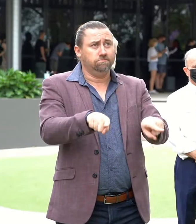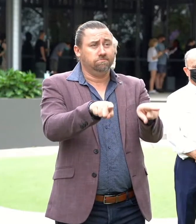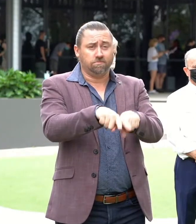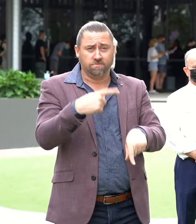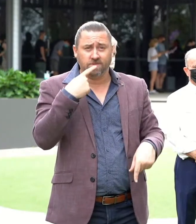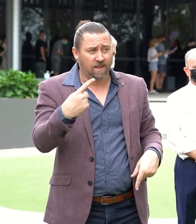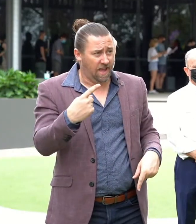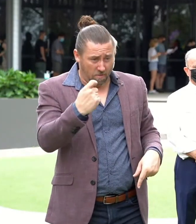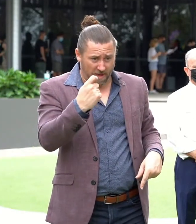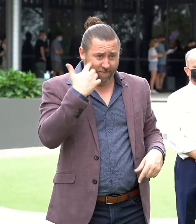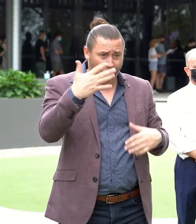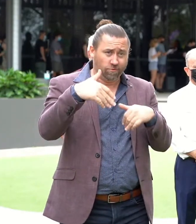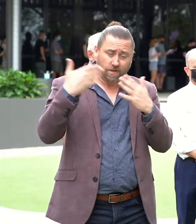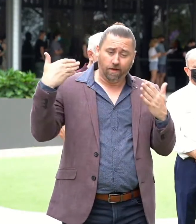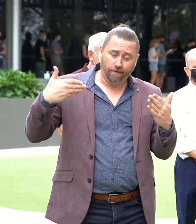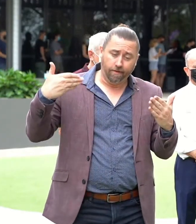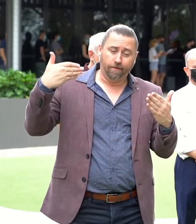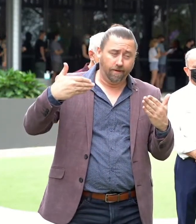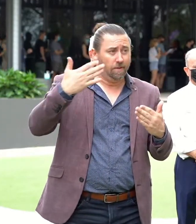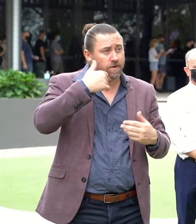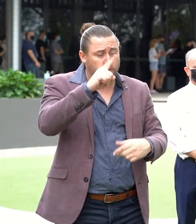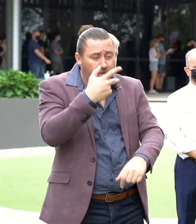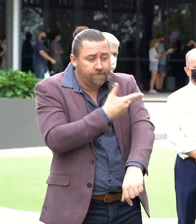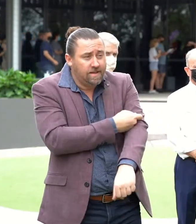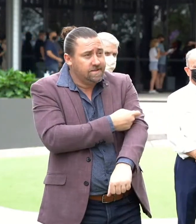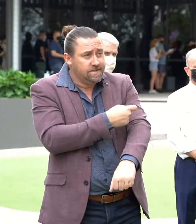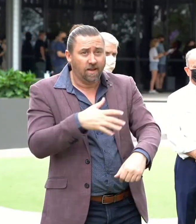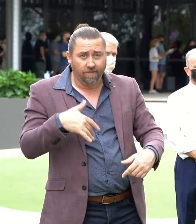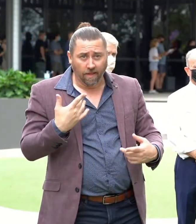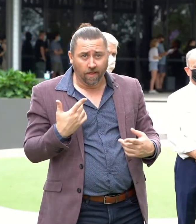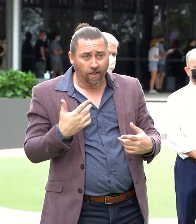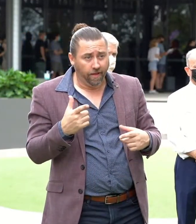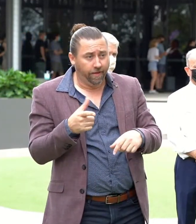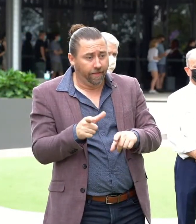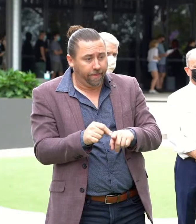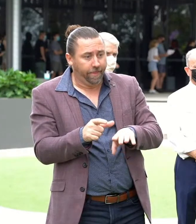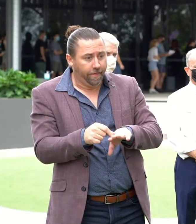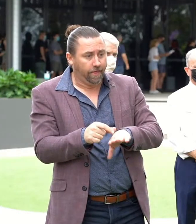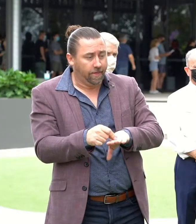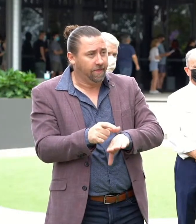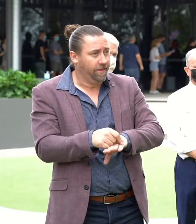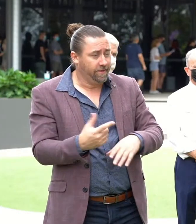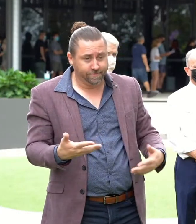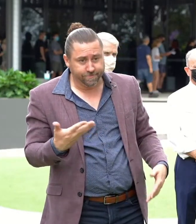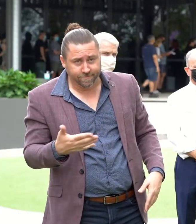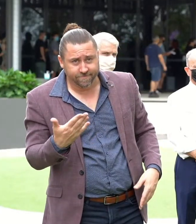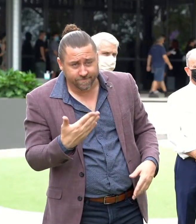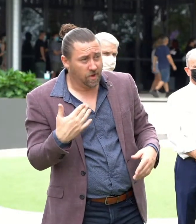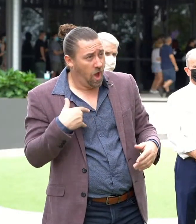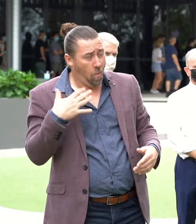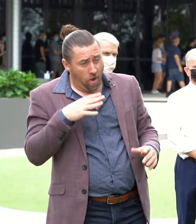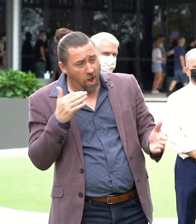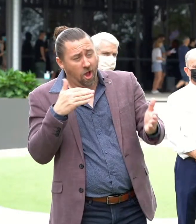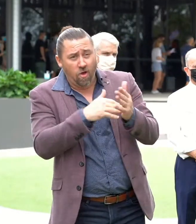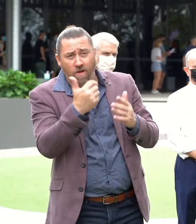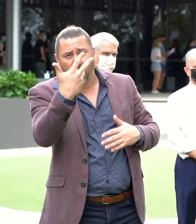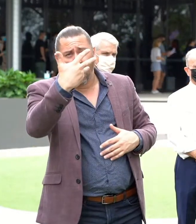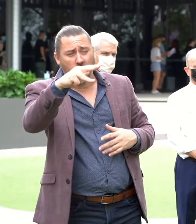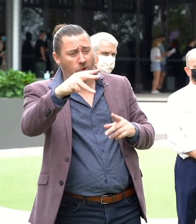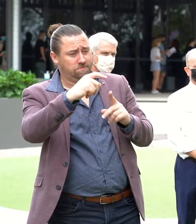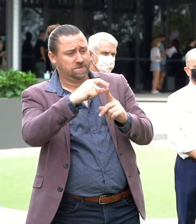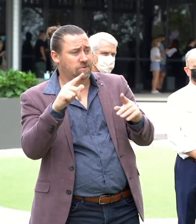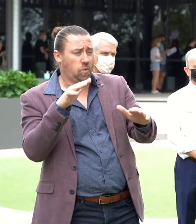day as a government saying, please get vaccinated. We need you to reach those 70, 80 and hopefully 90+%